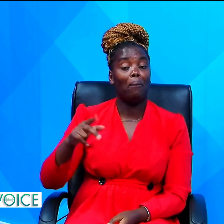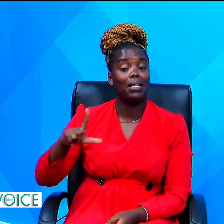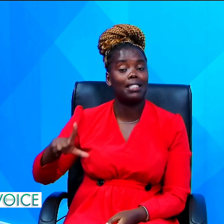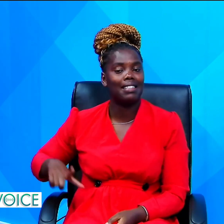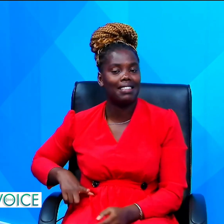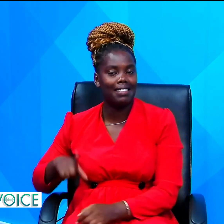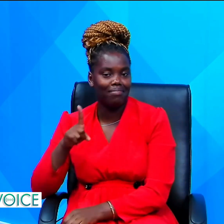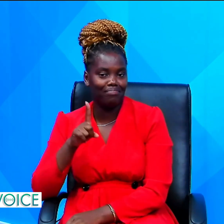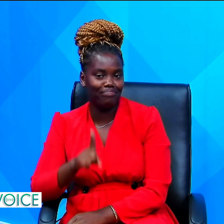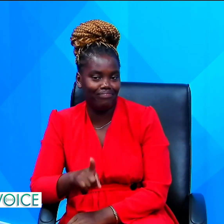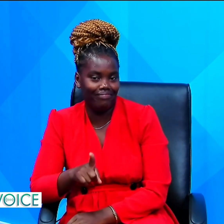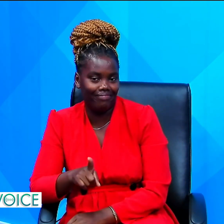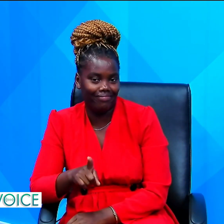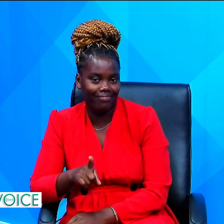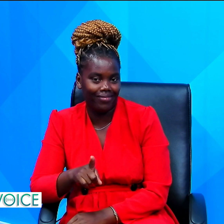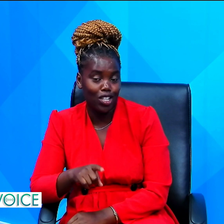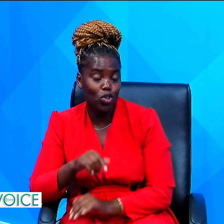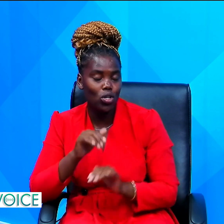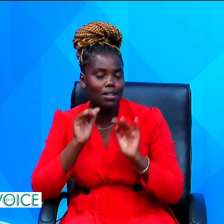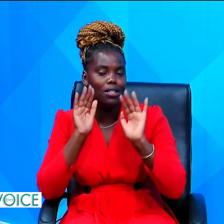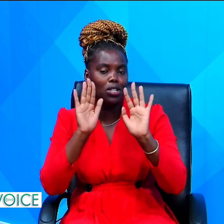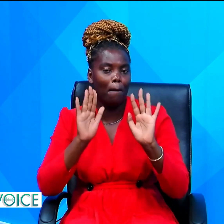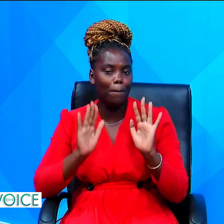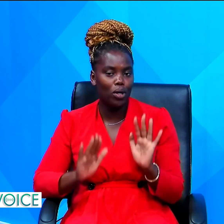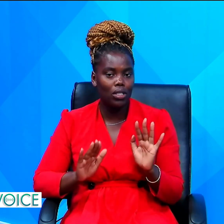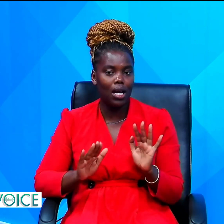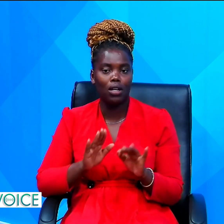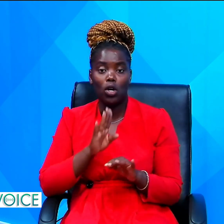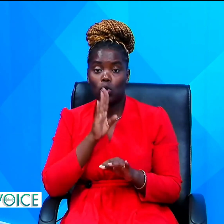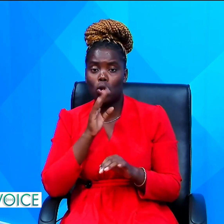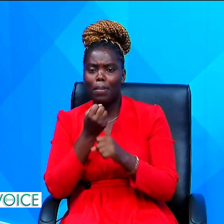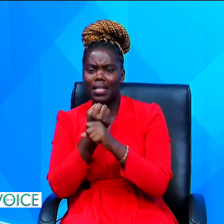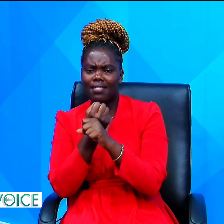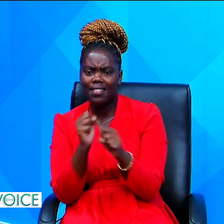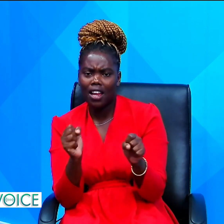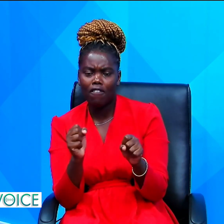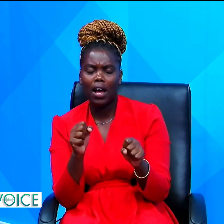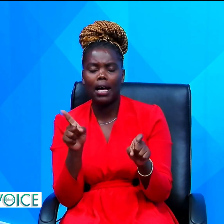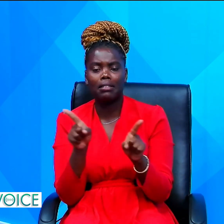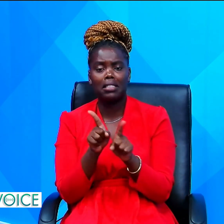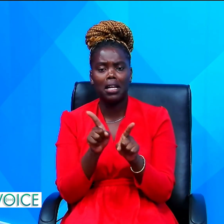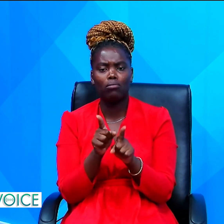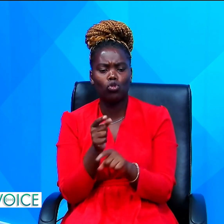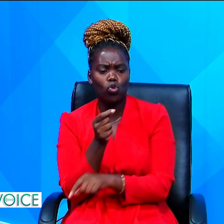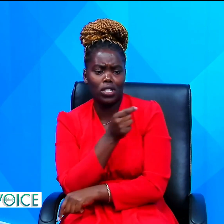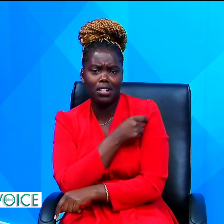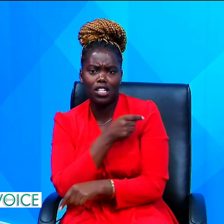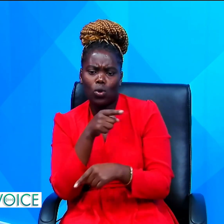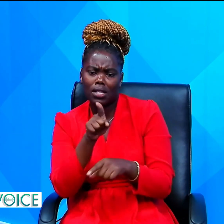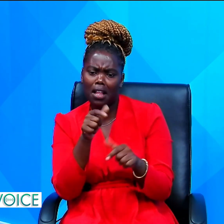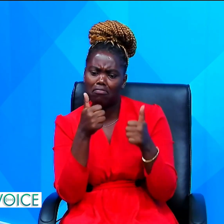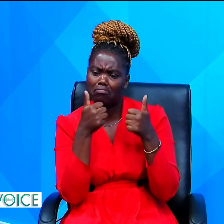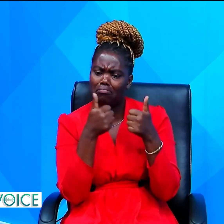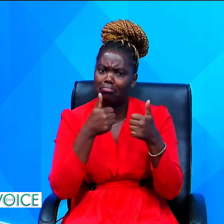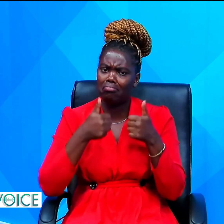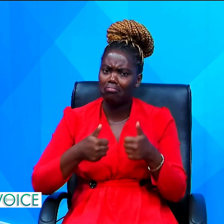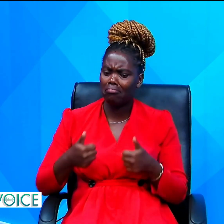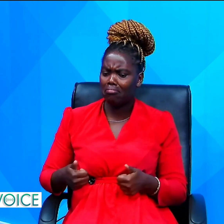hepatitis. So it is important to be safe and also visit the doctor so that you have